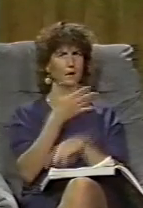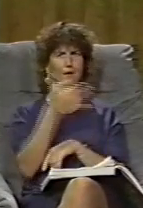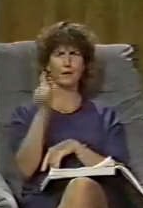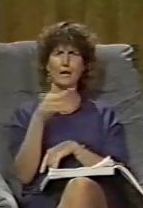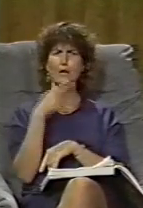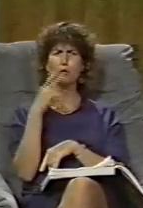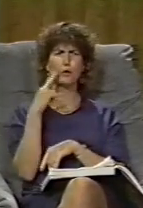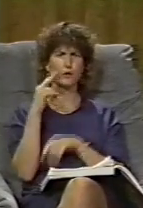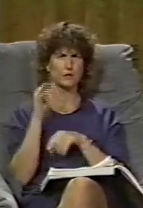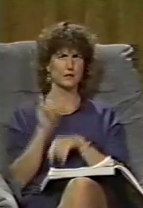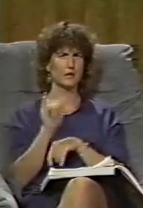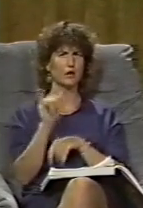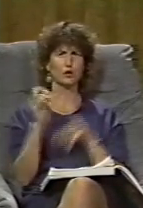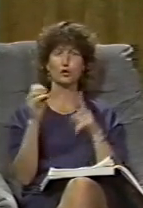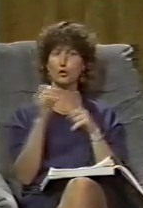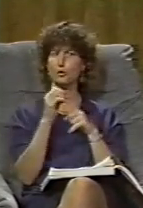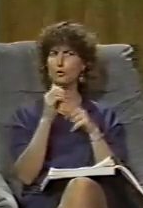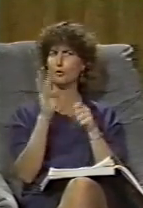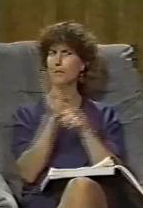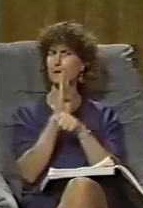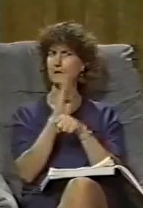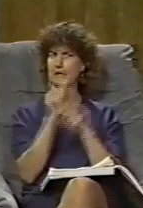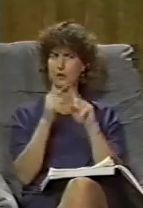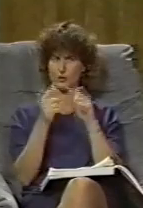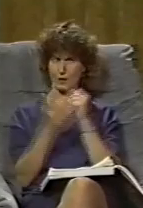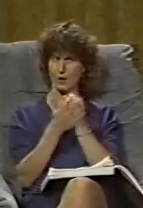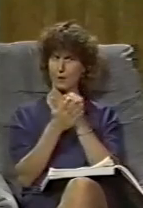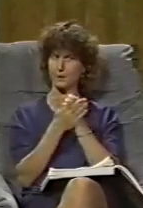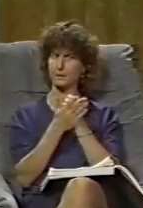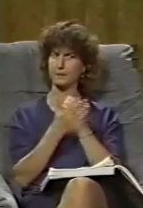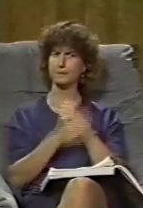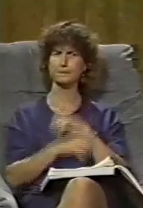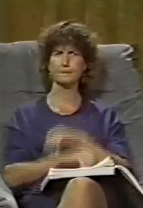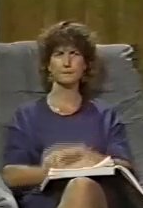but they were still too busy to help.